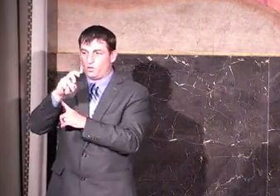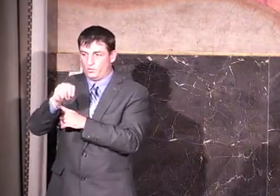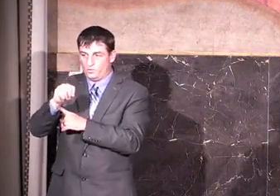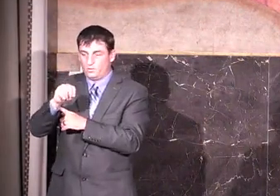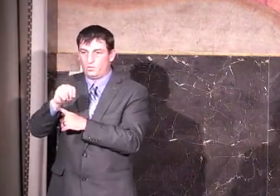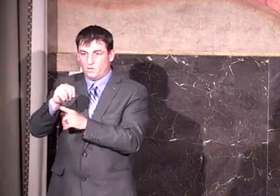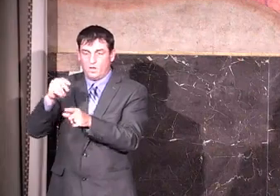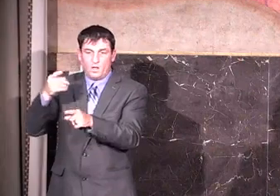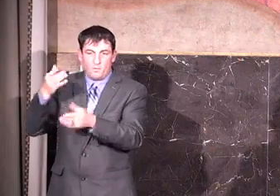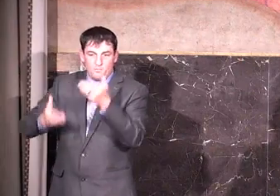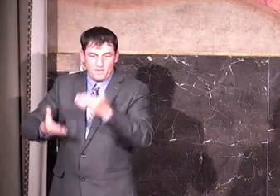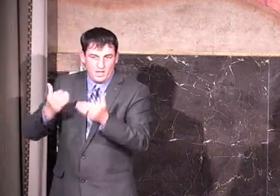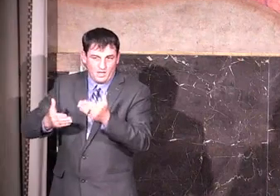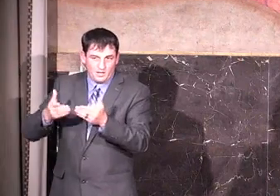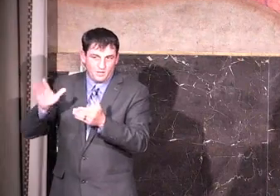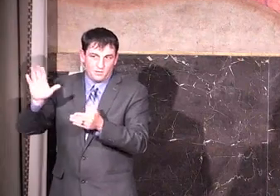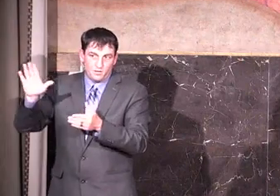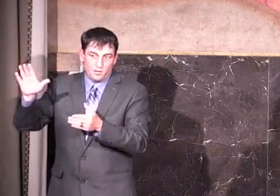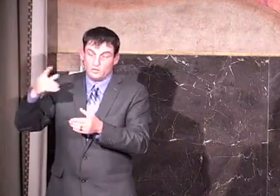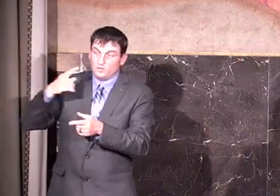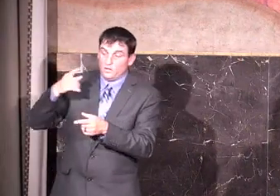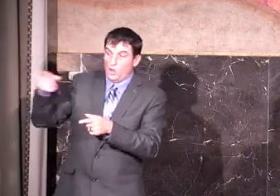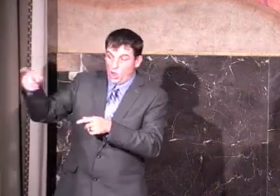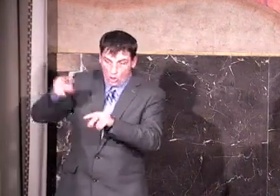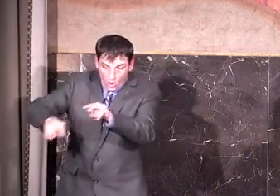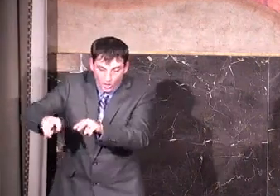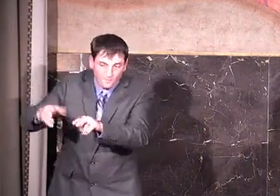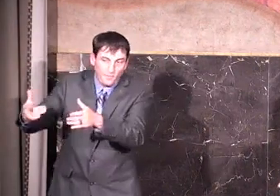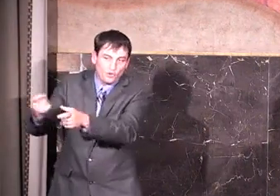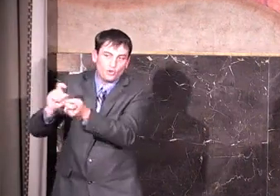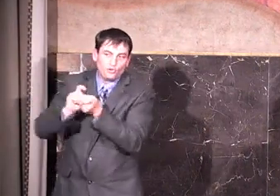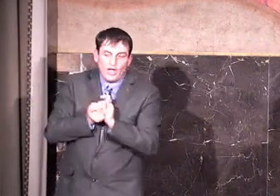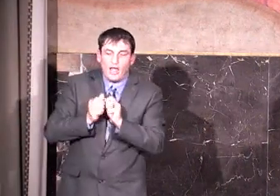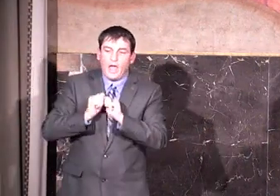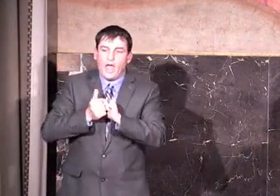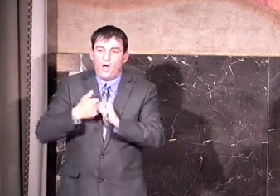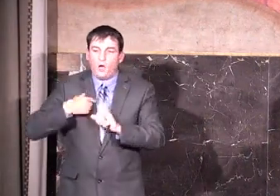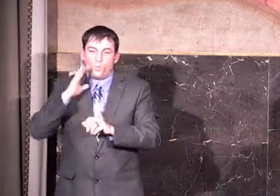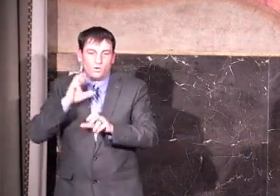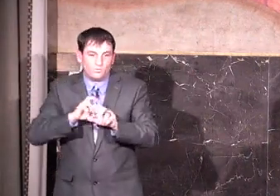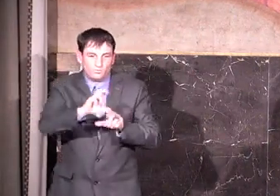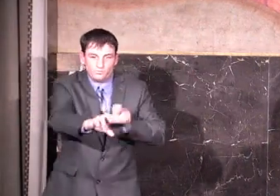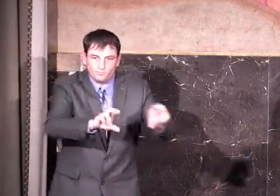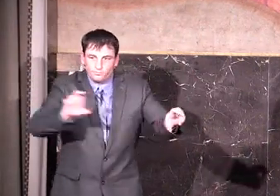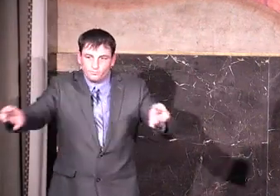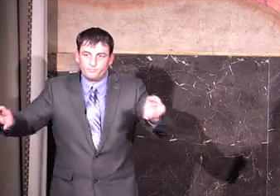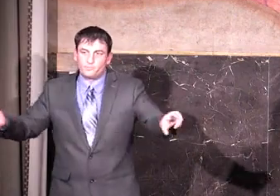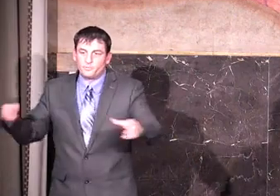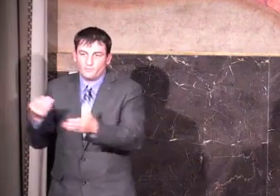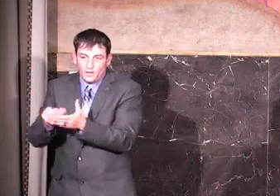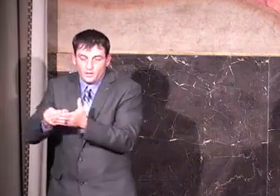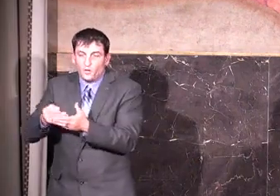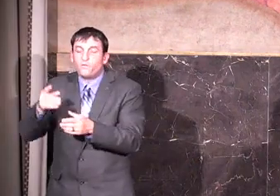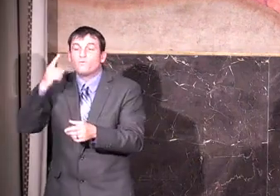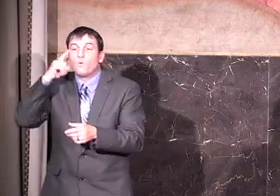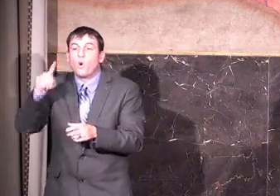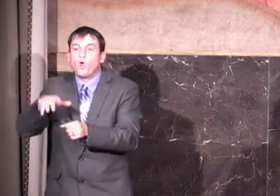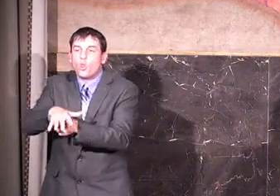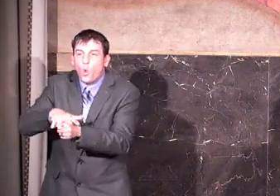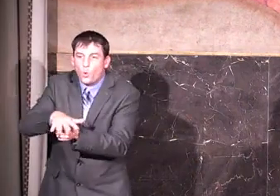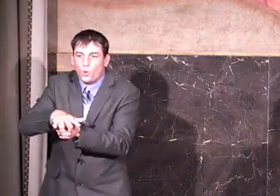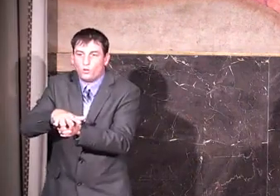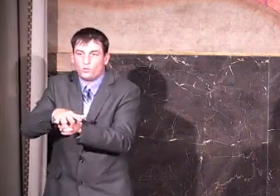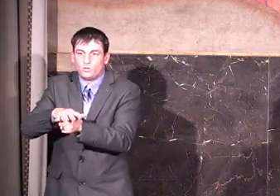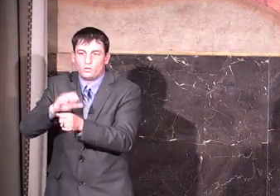we plan to allocate and distribute the funding to local governments, and the way that we might